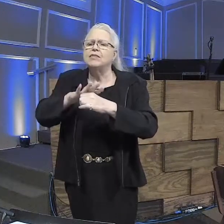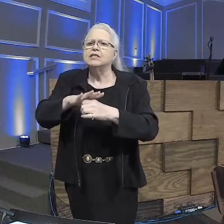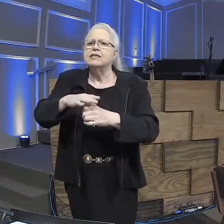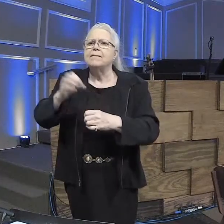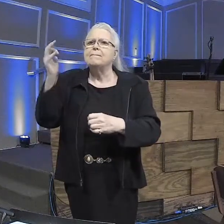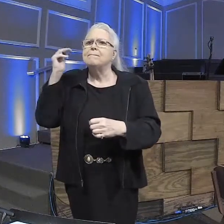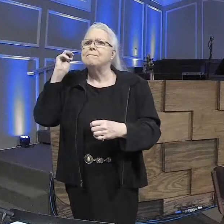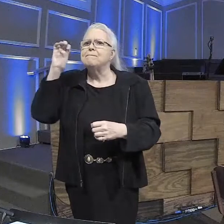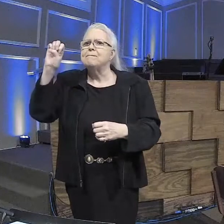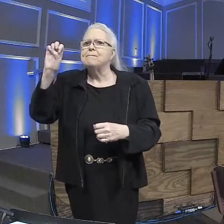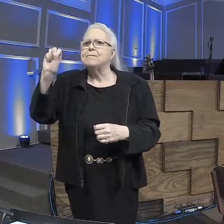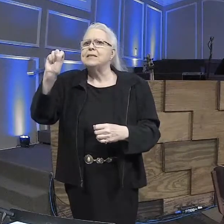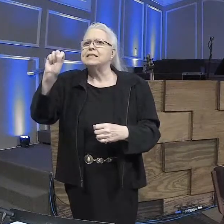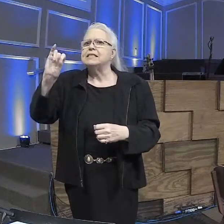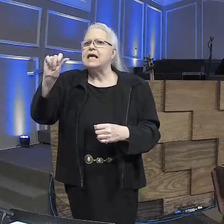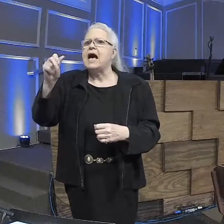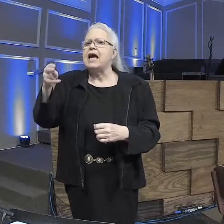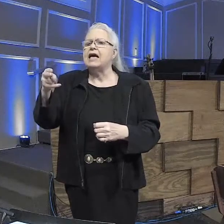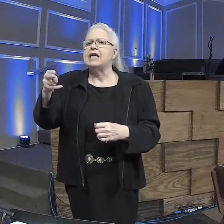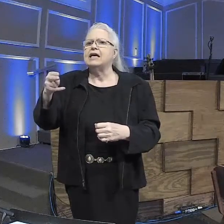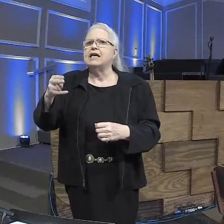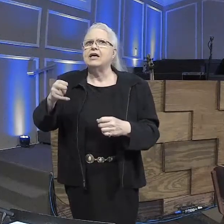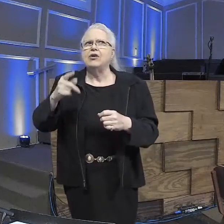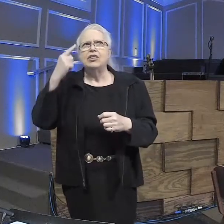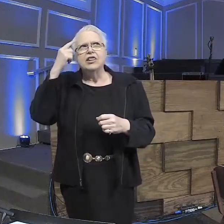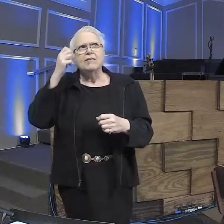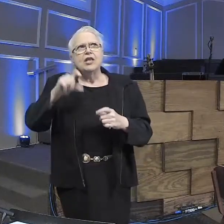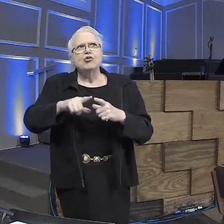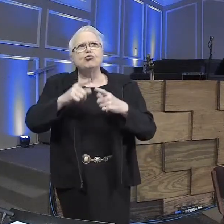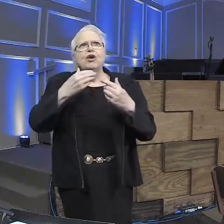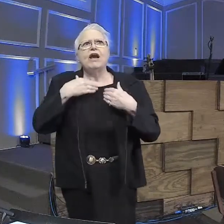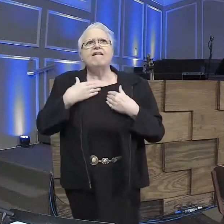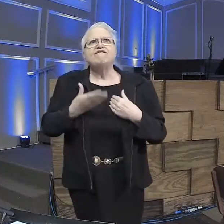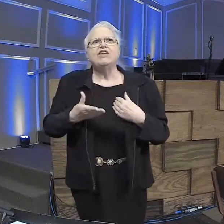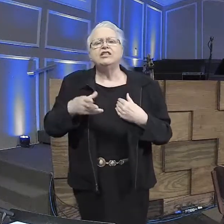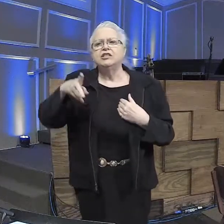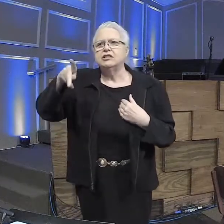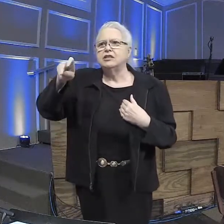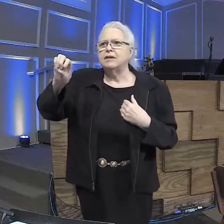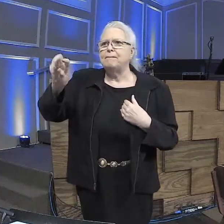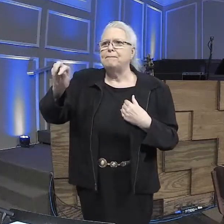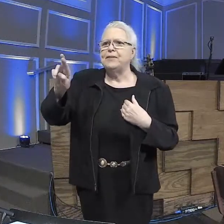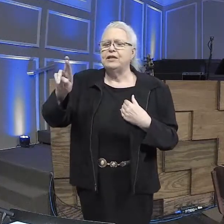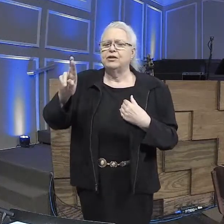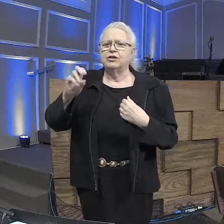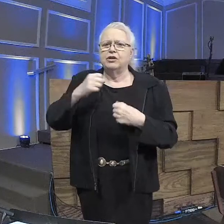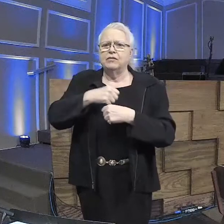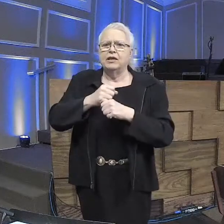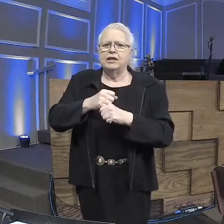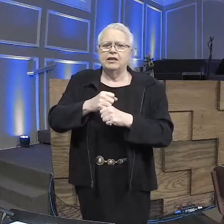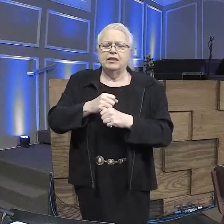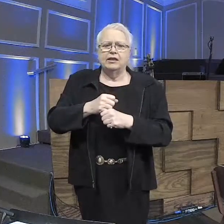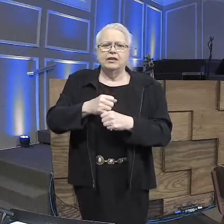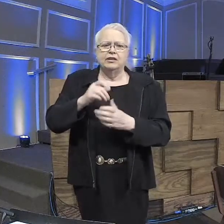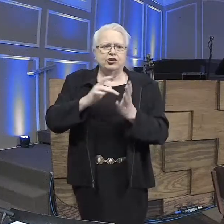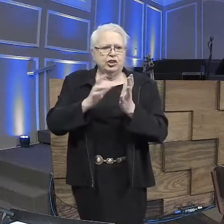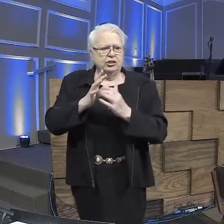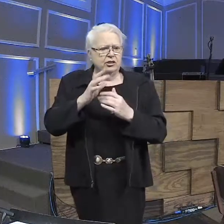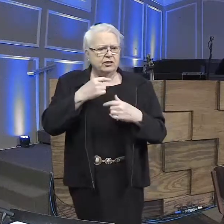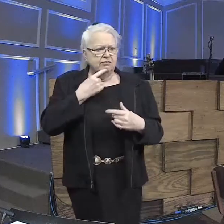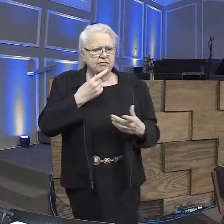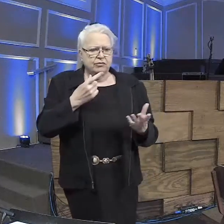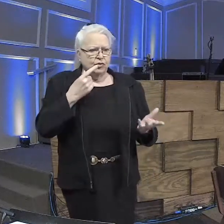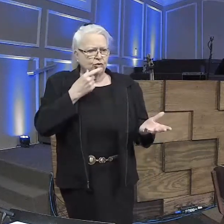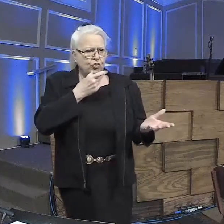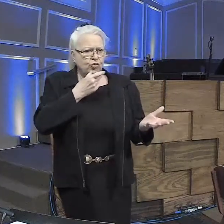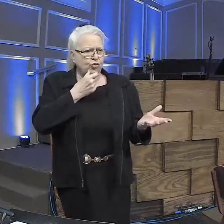what that great confession Peter made in Matthew chapter 16. When he asked his disciples, who do men say that I am? He said, and they responded, well,